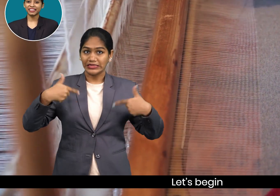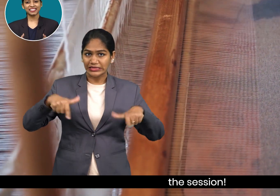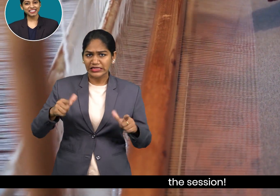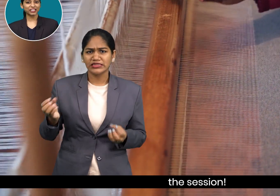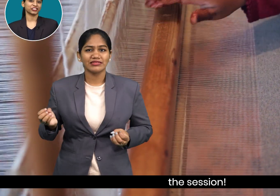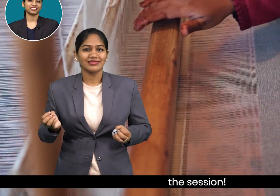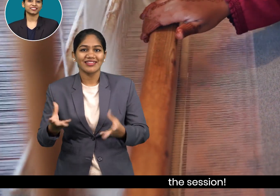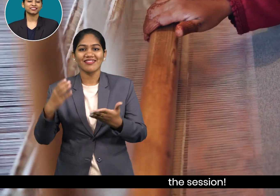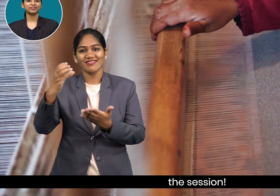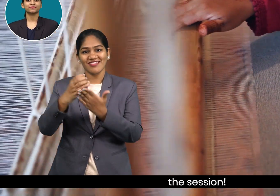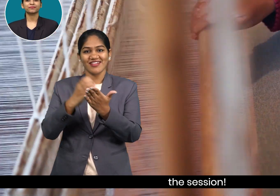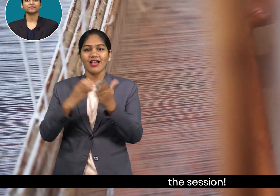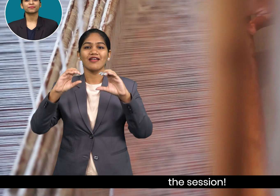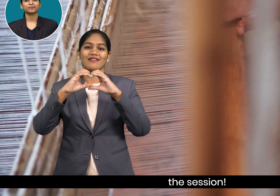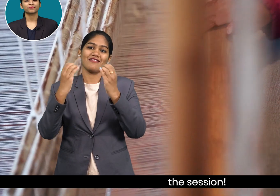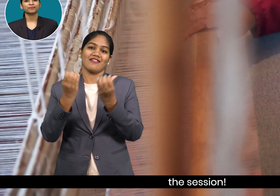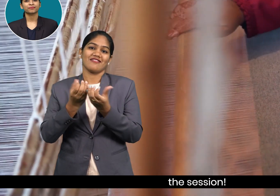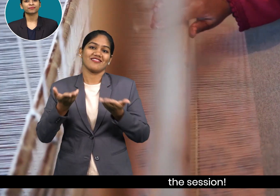Let's begin the session.